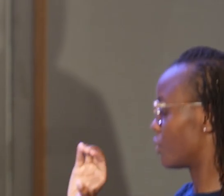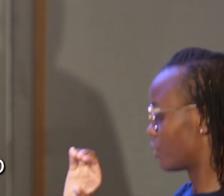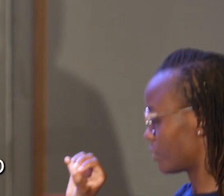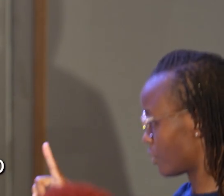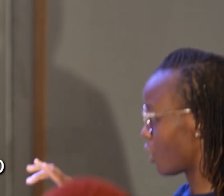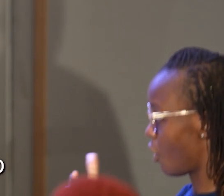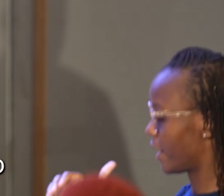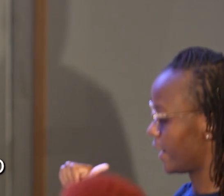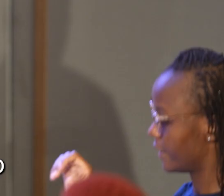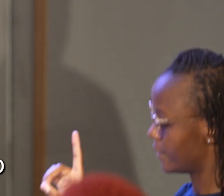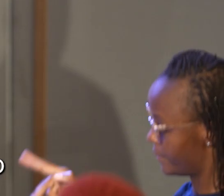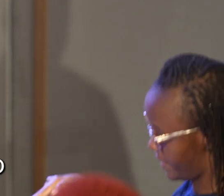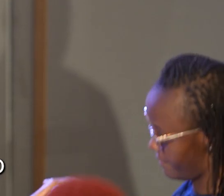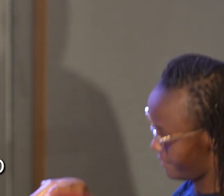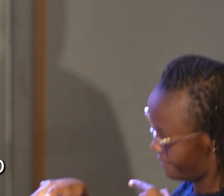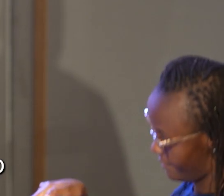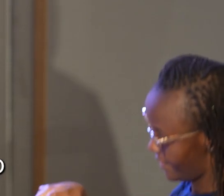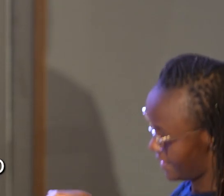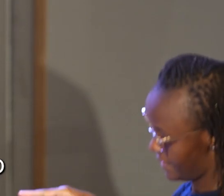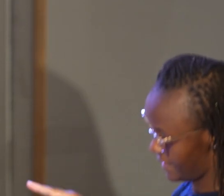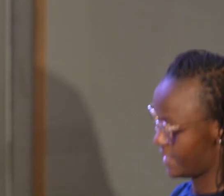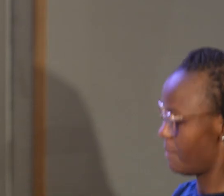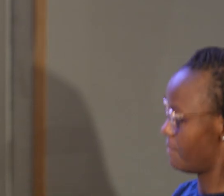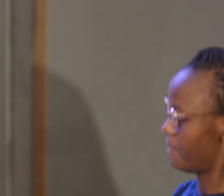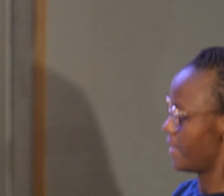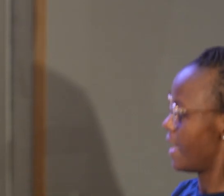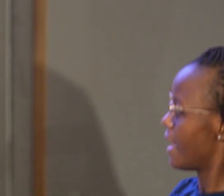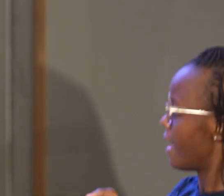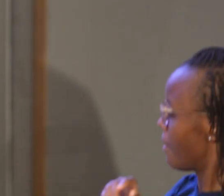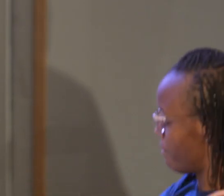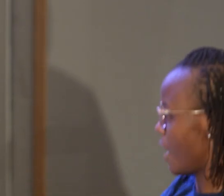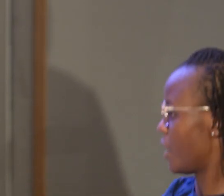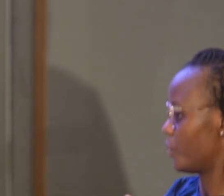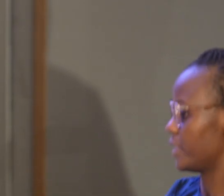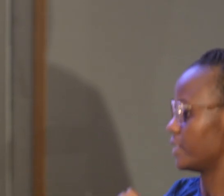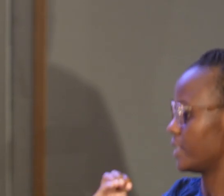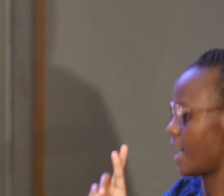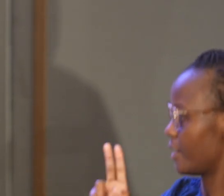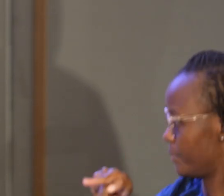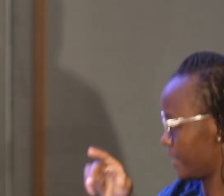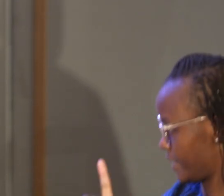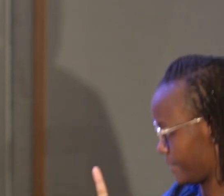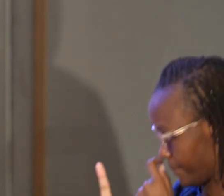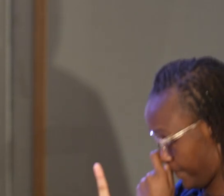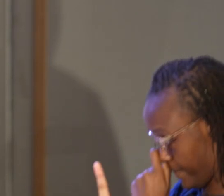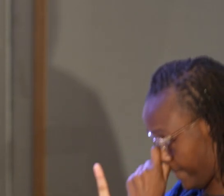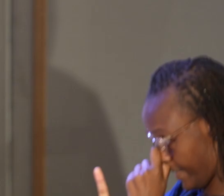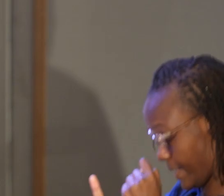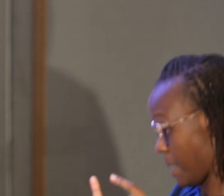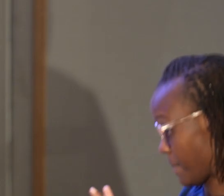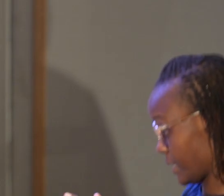ADP, which holds the same force as the CRPD, only that in this case it is based